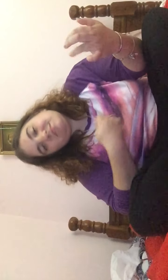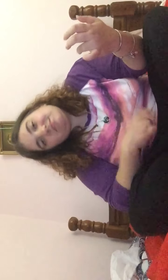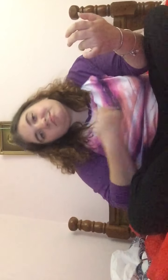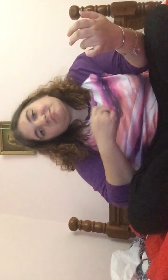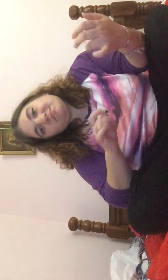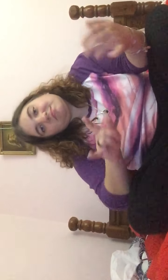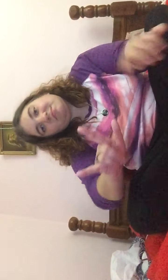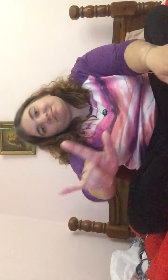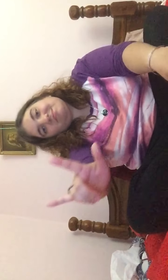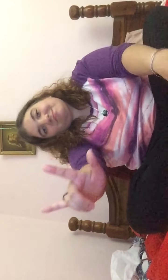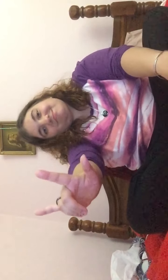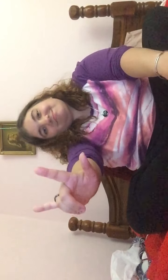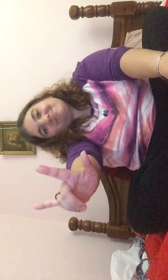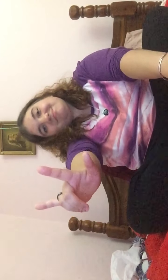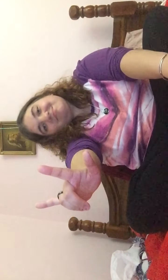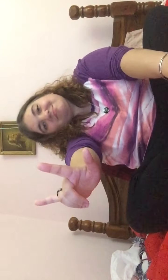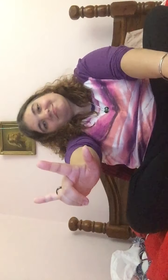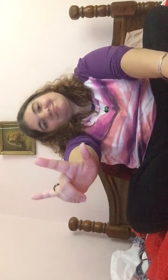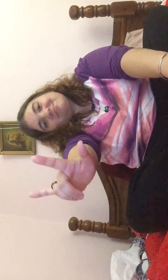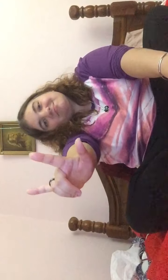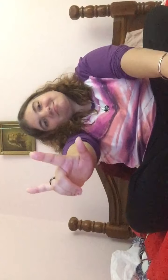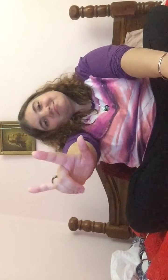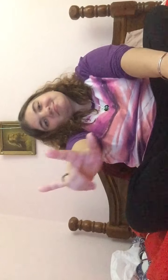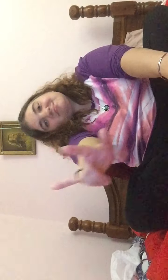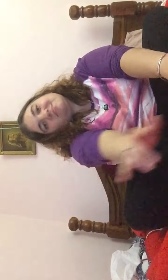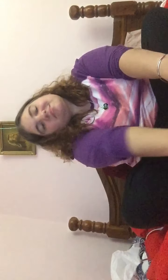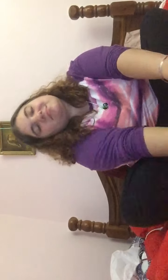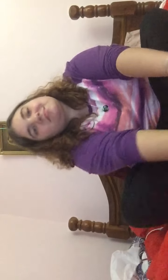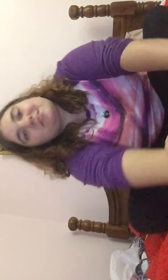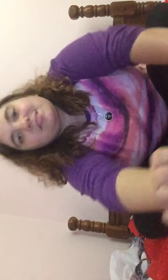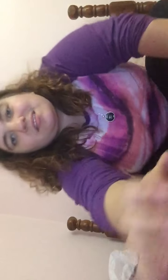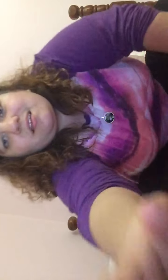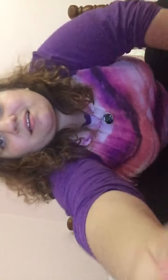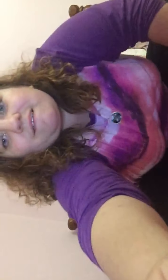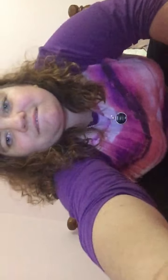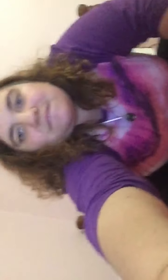Let have the this isn't are This it